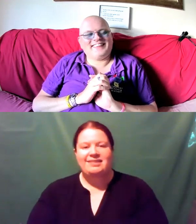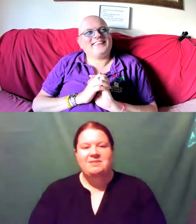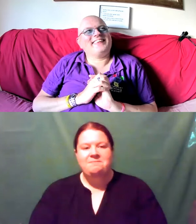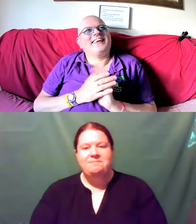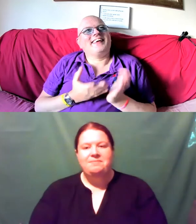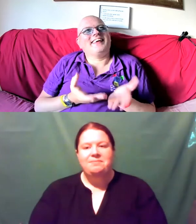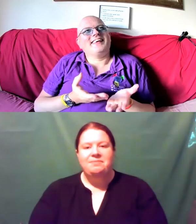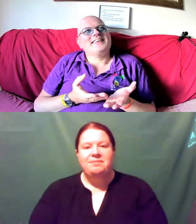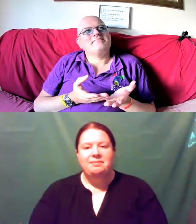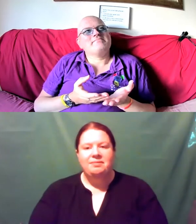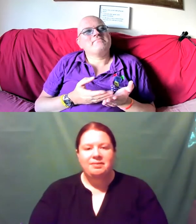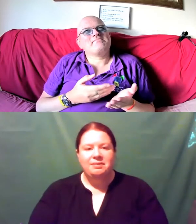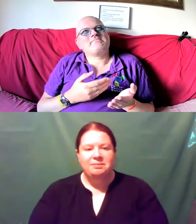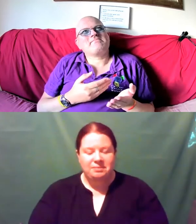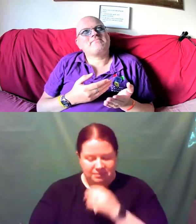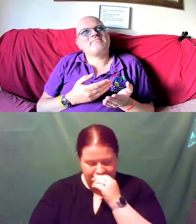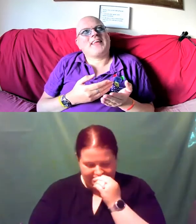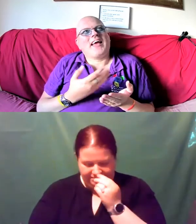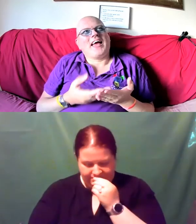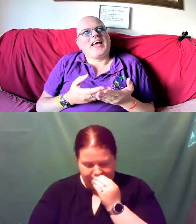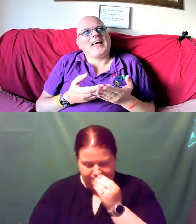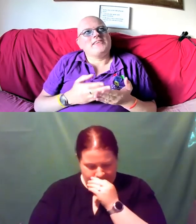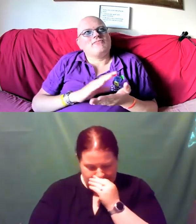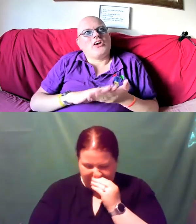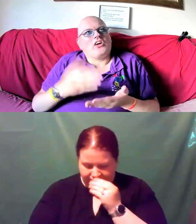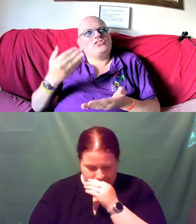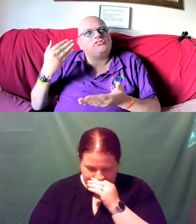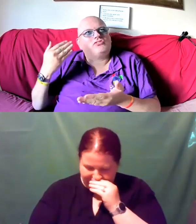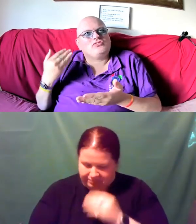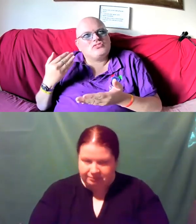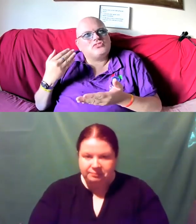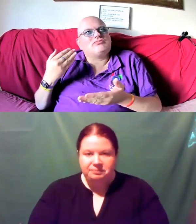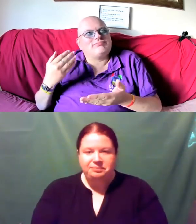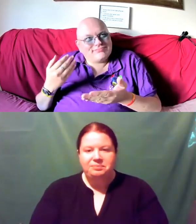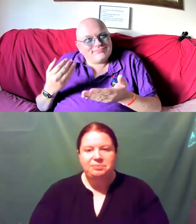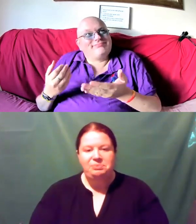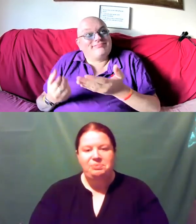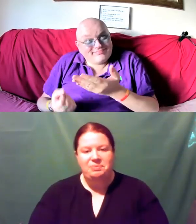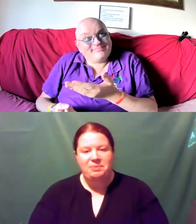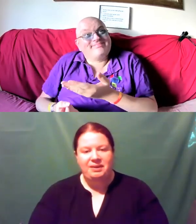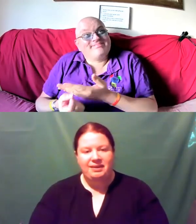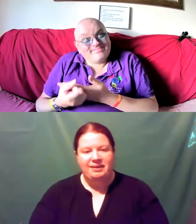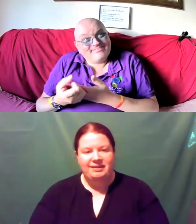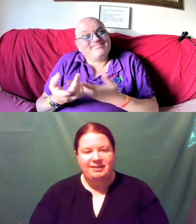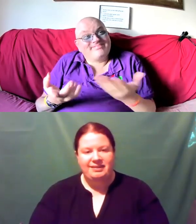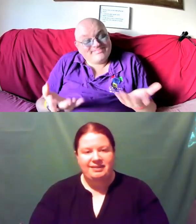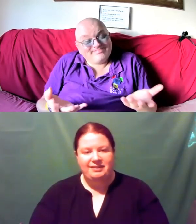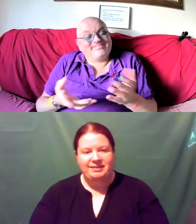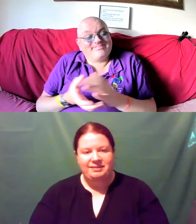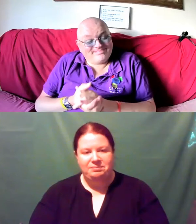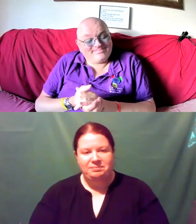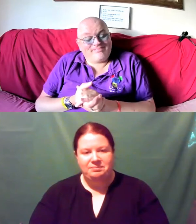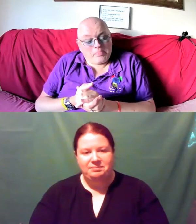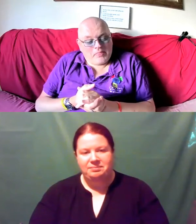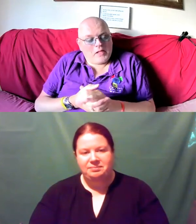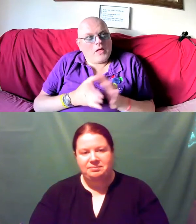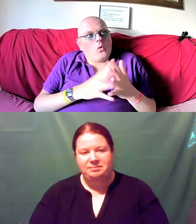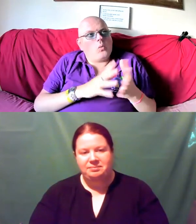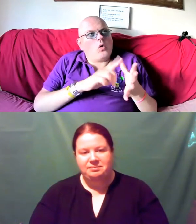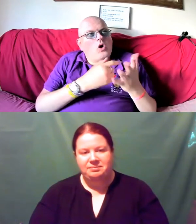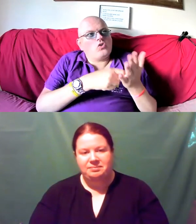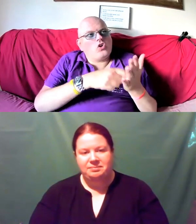we're leading up to a little bit of history making as well. Yeah, absolutely. Yes. So So Warren's